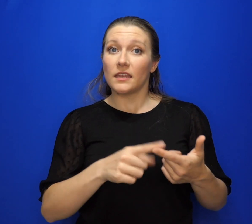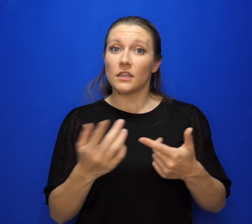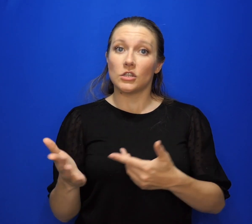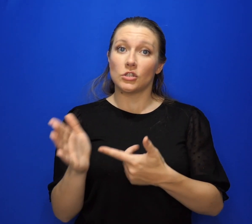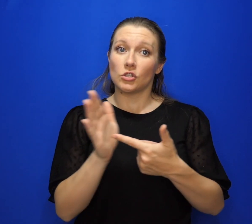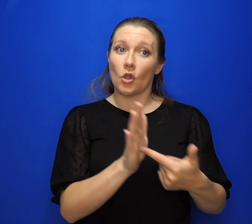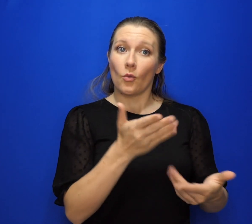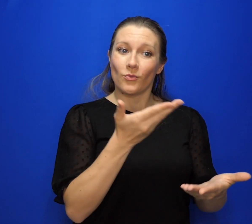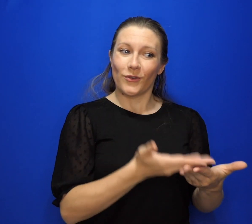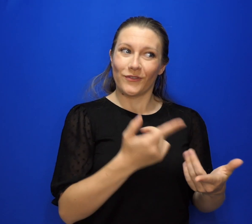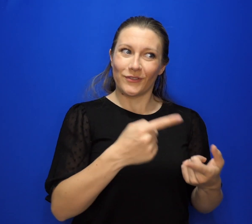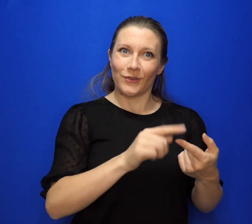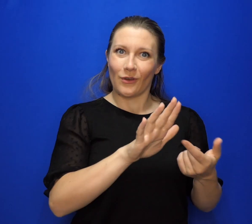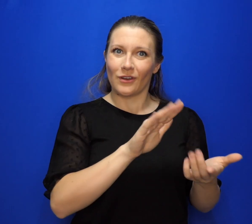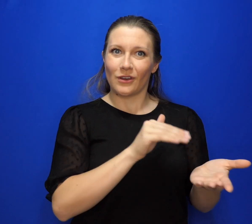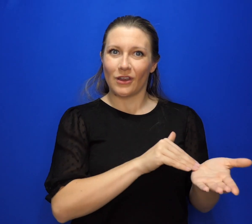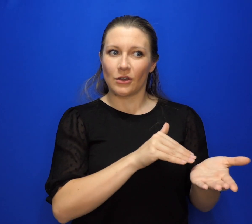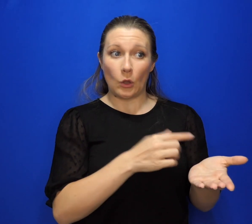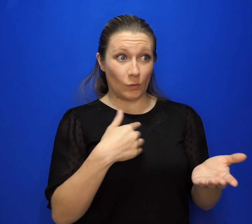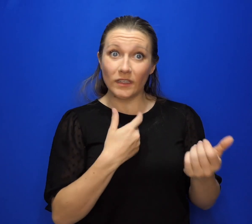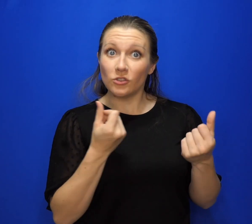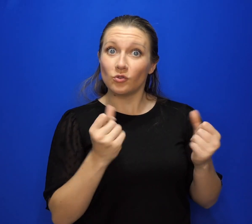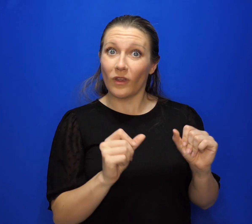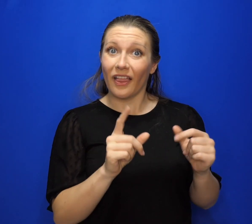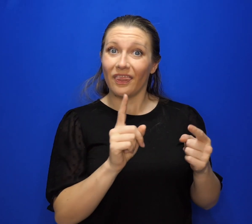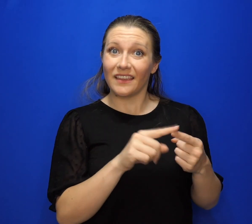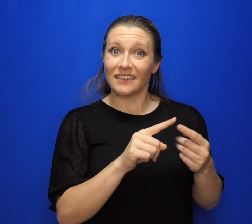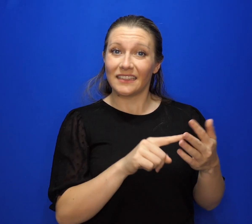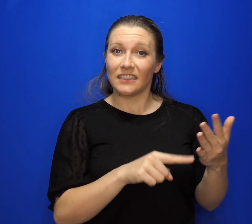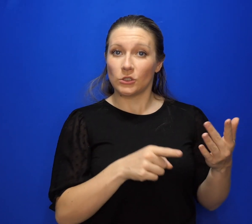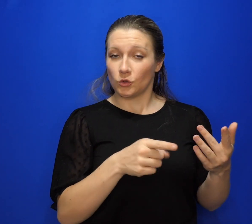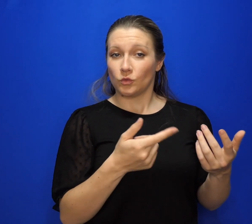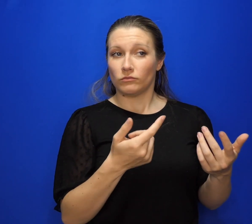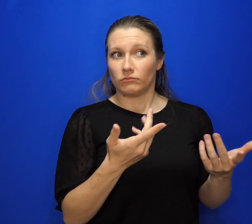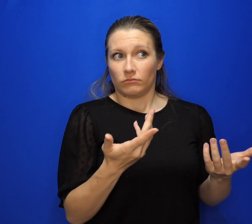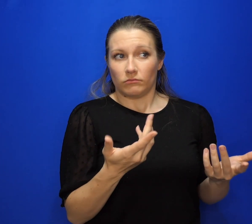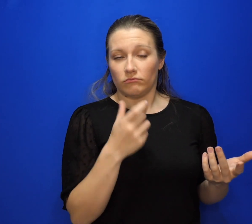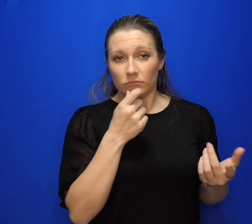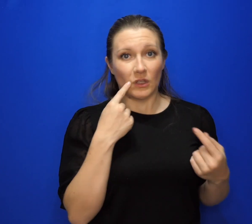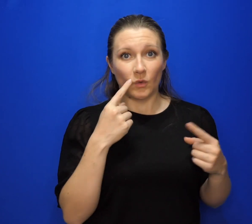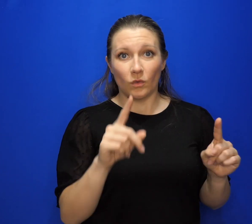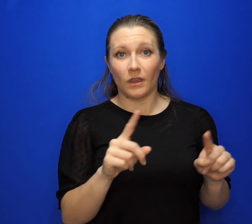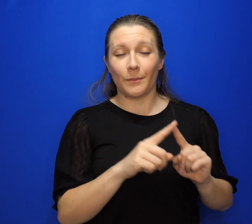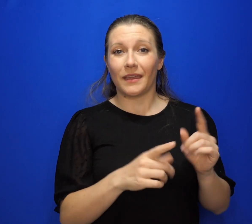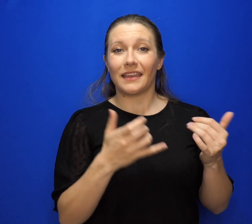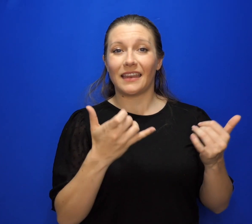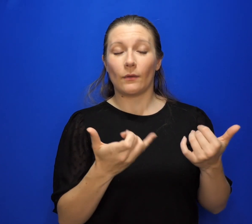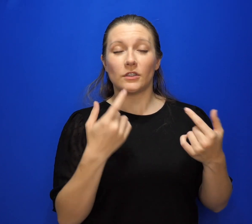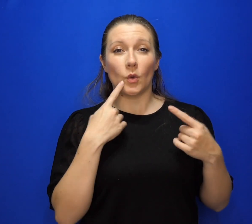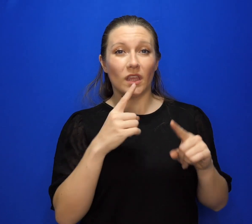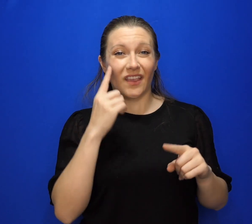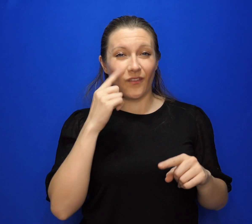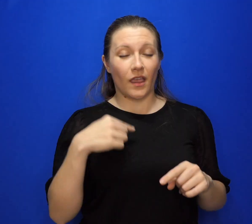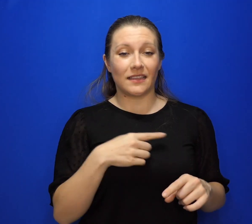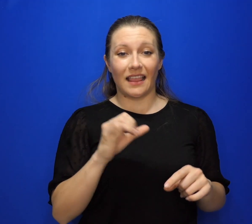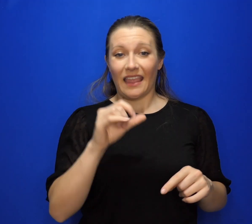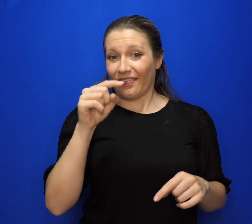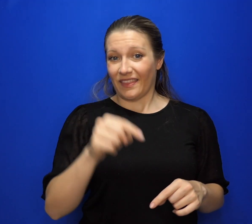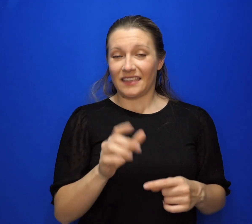and proof again. Say, we tried what you told us to try. It didn't work, but it's working this way for us.